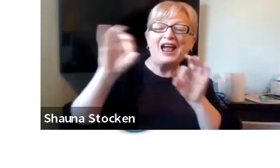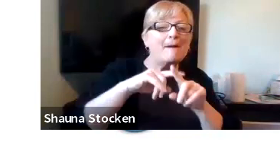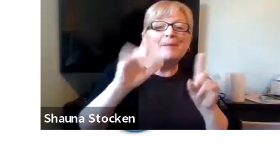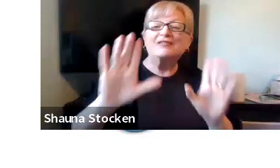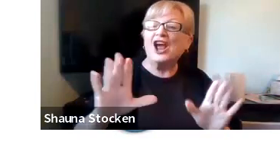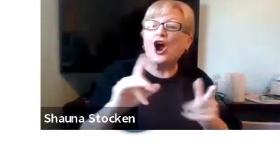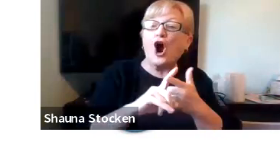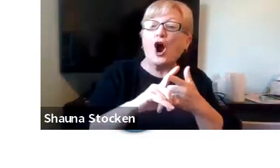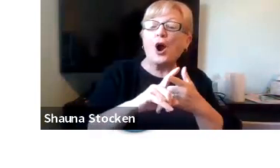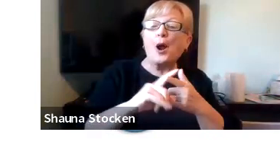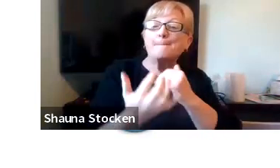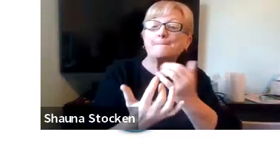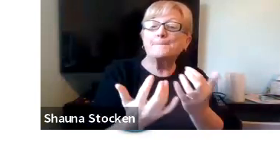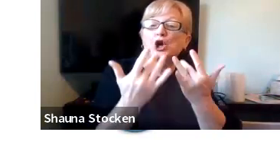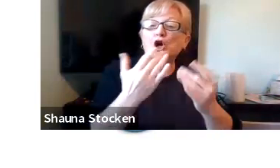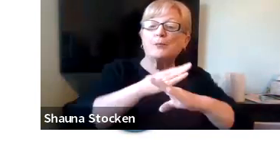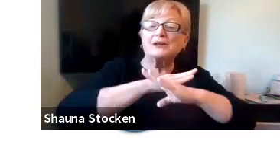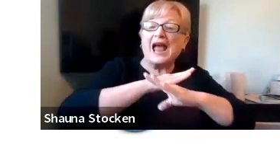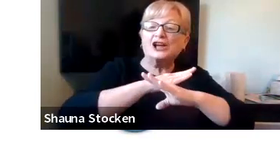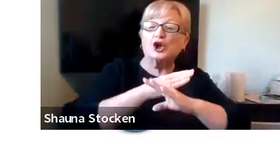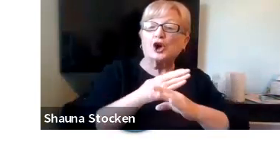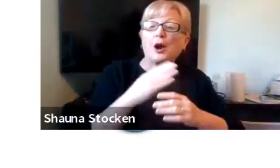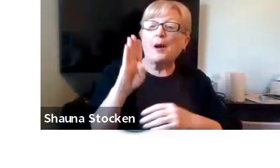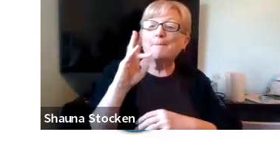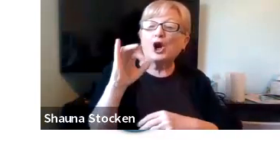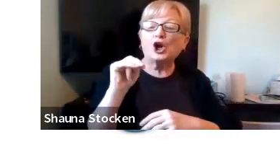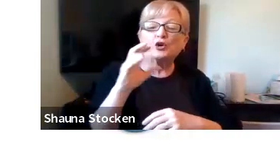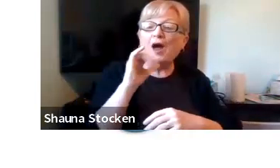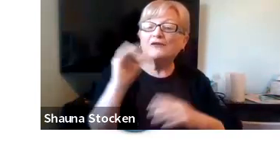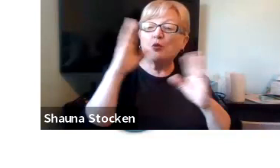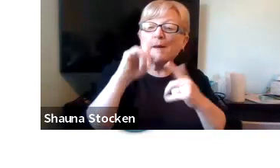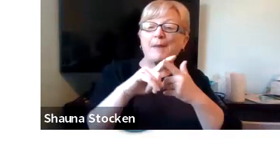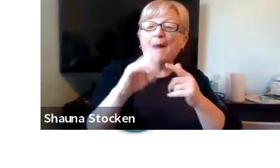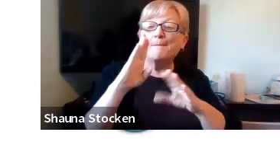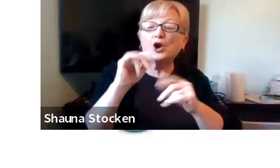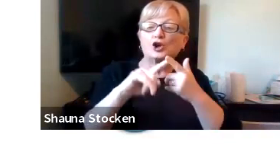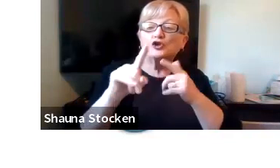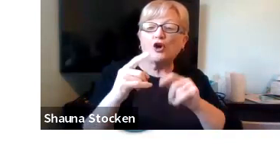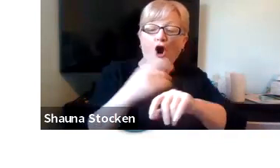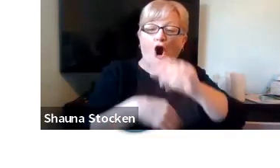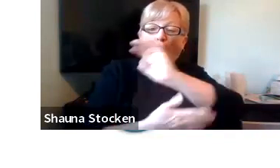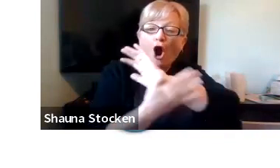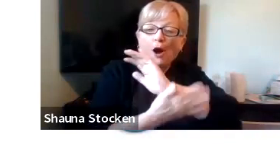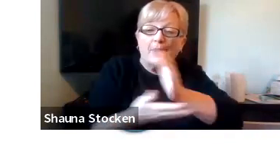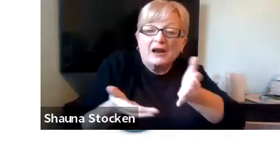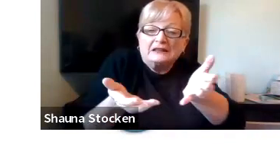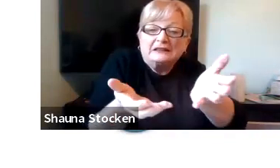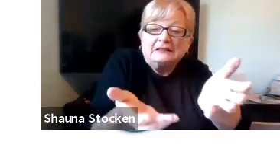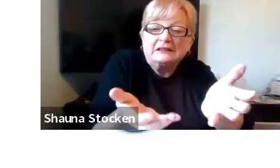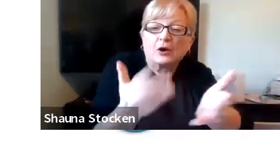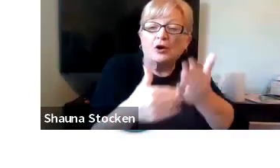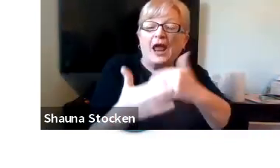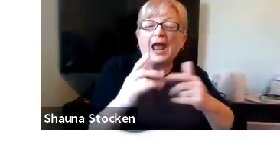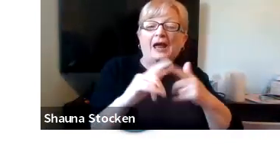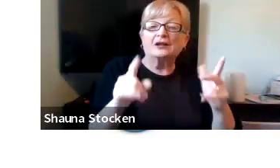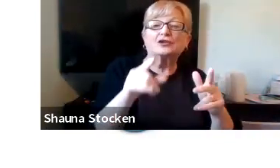your oven, you don't have to worry about burning your arm or your hand. And then there's a liquid level indicator